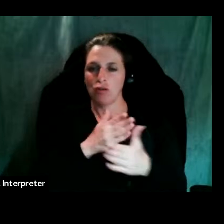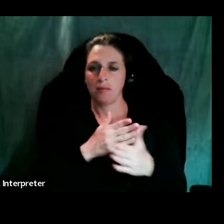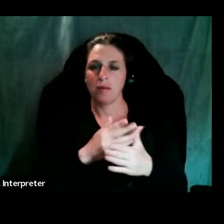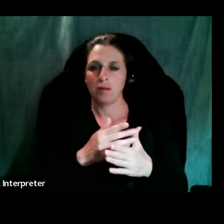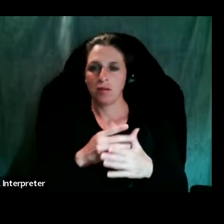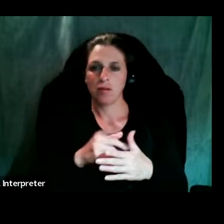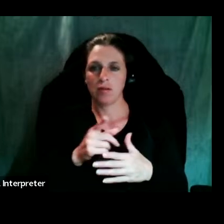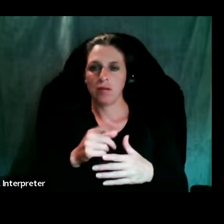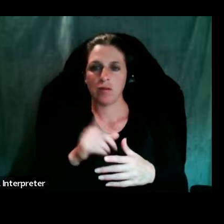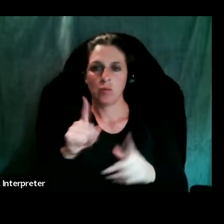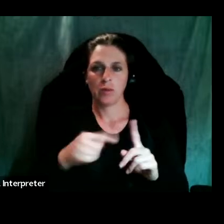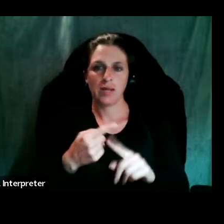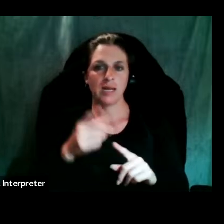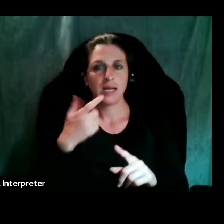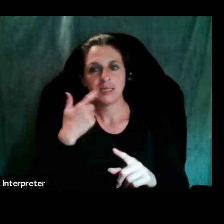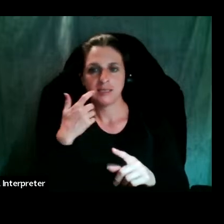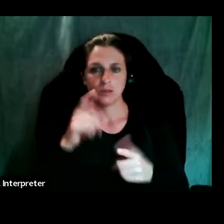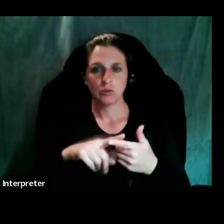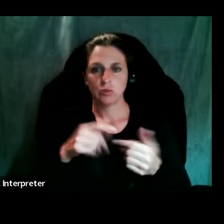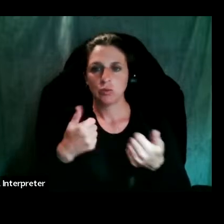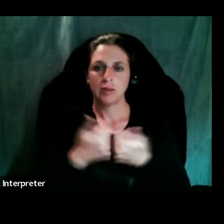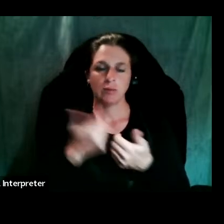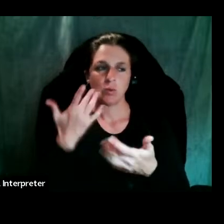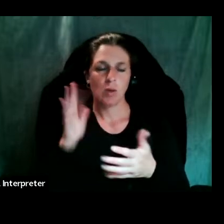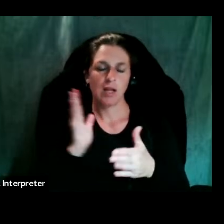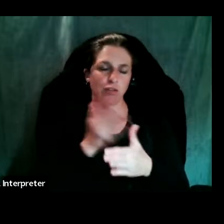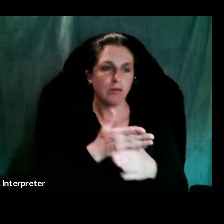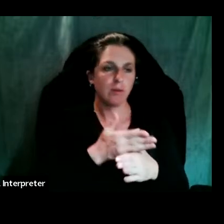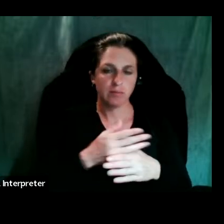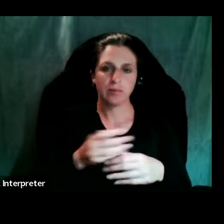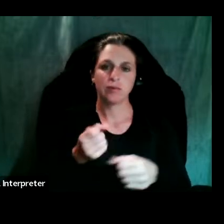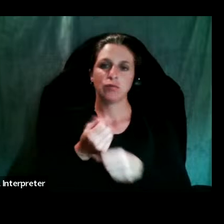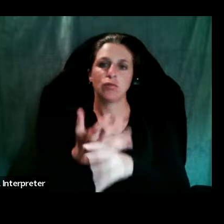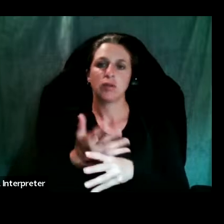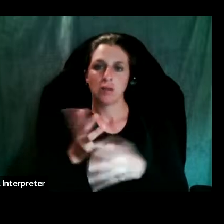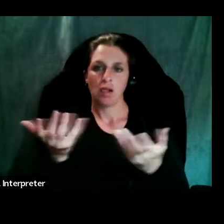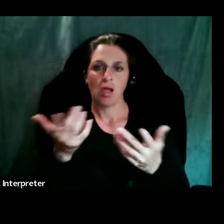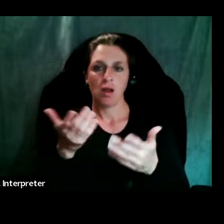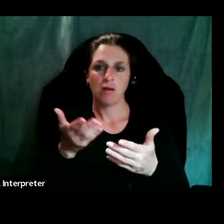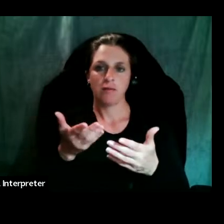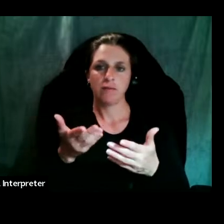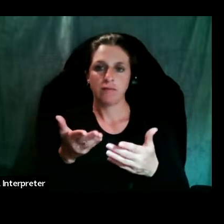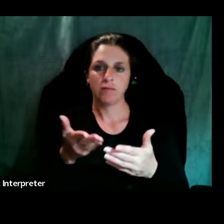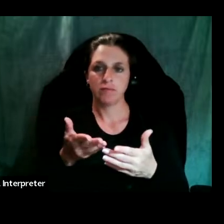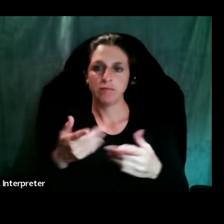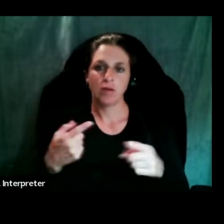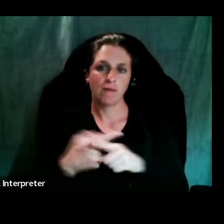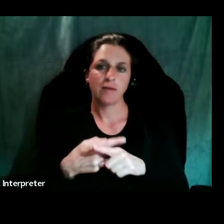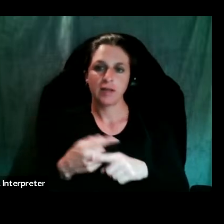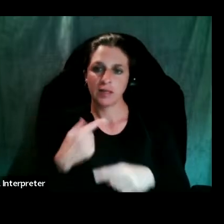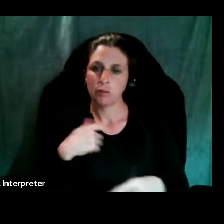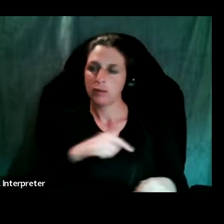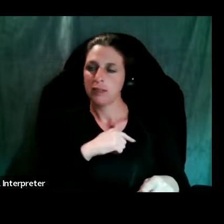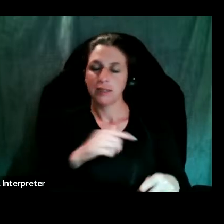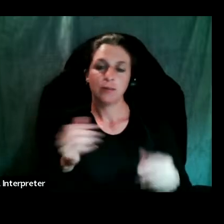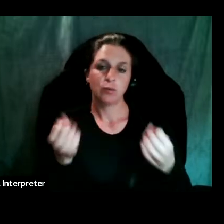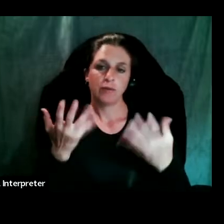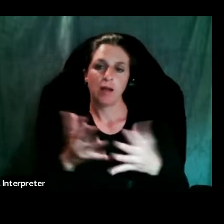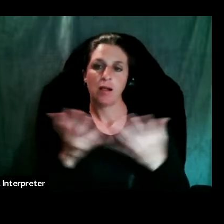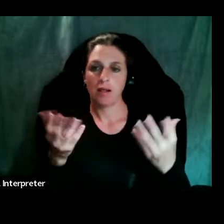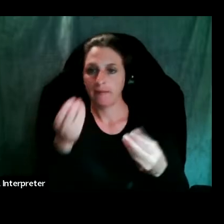don't like to be interrupted. It creates a lot of conflict. So we Yeah, we provide a lot of